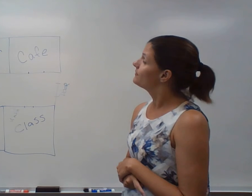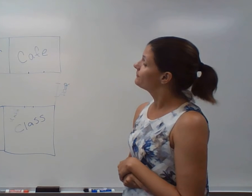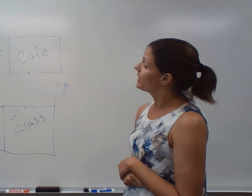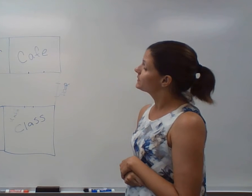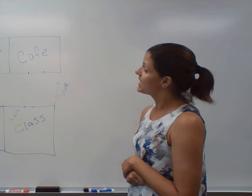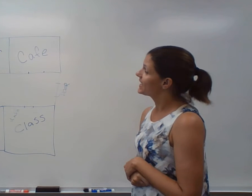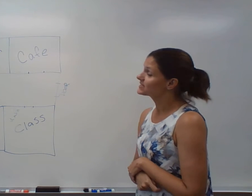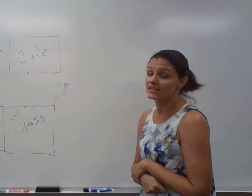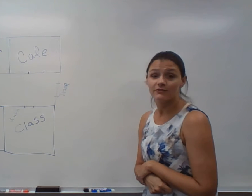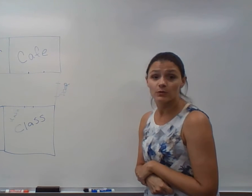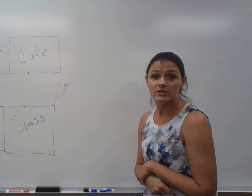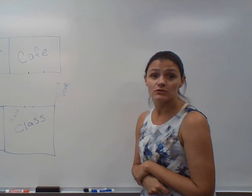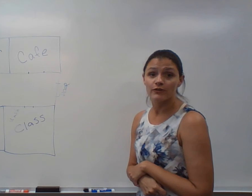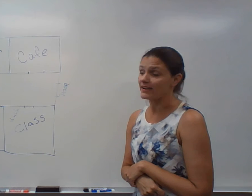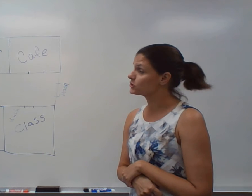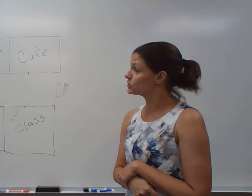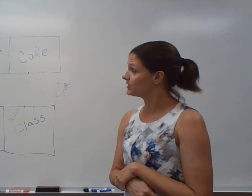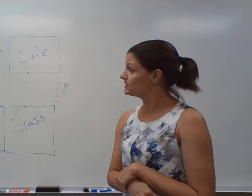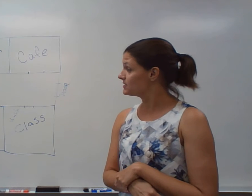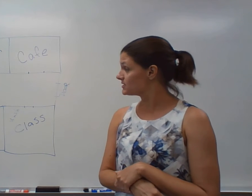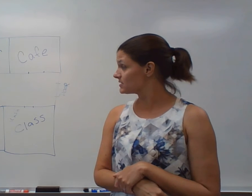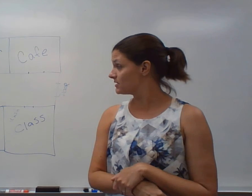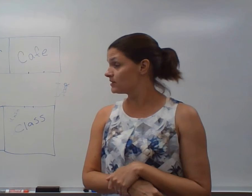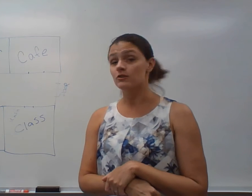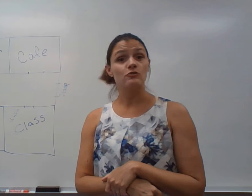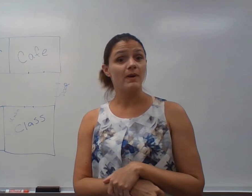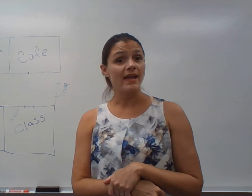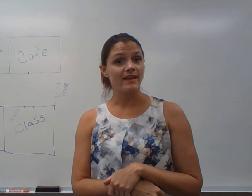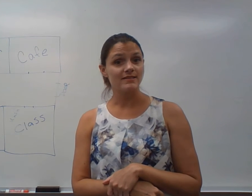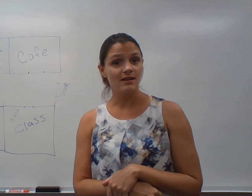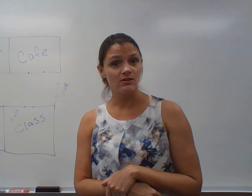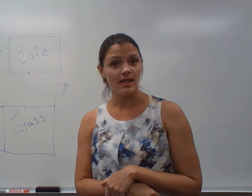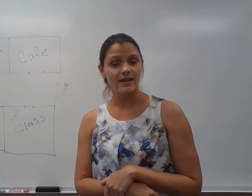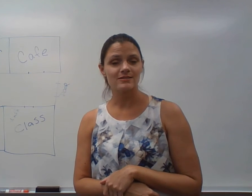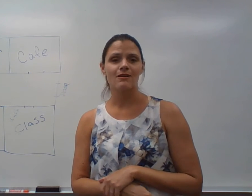If I was asking for directions to my ASL class.